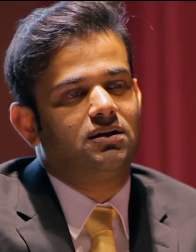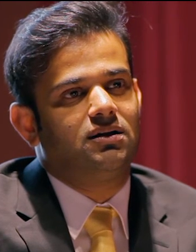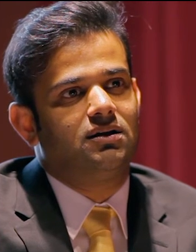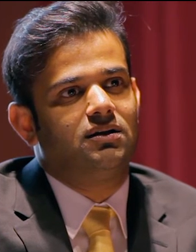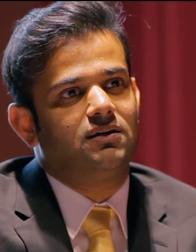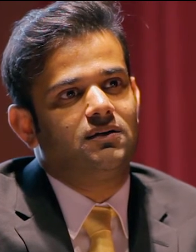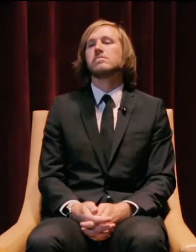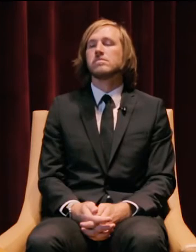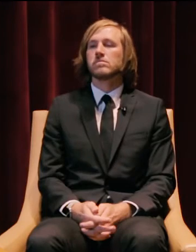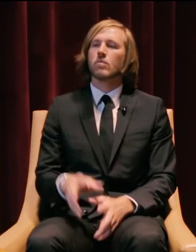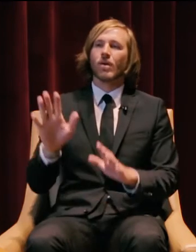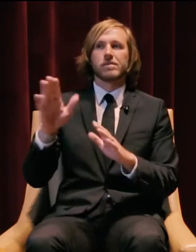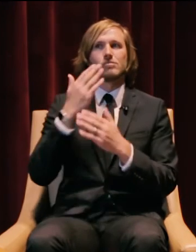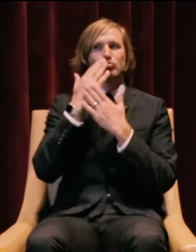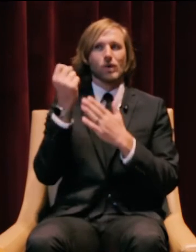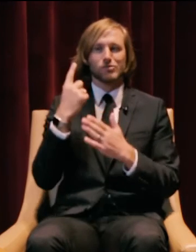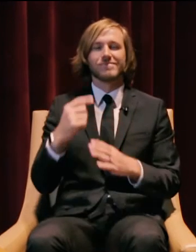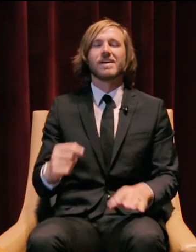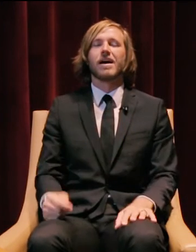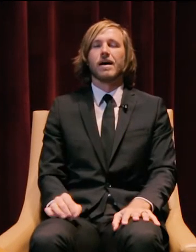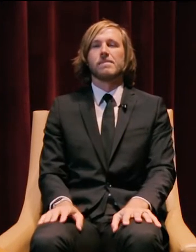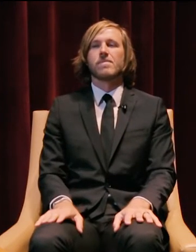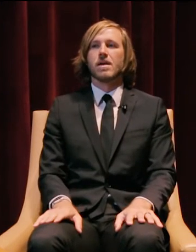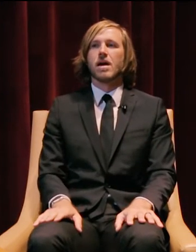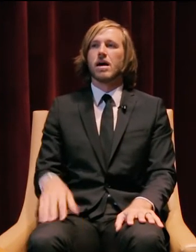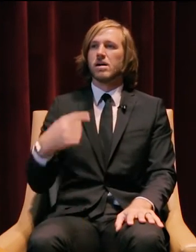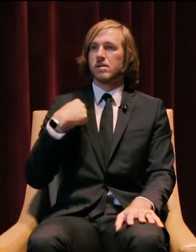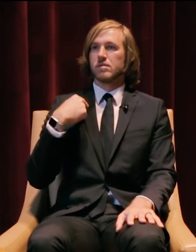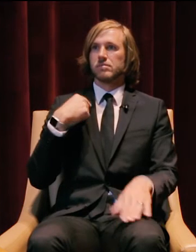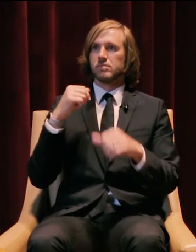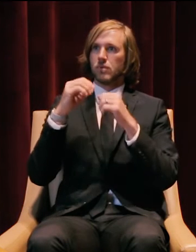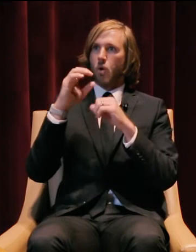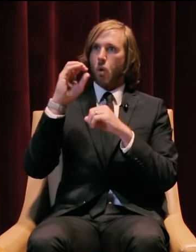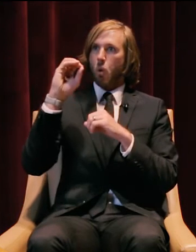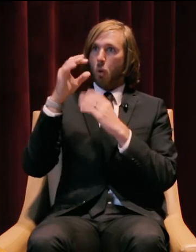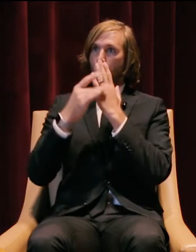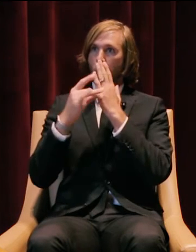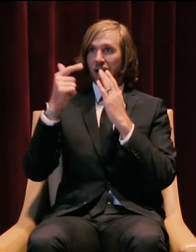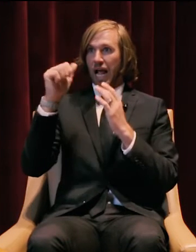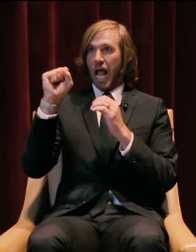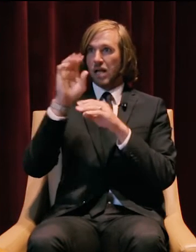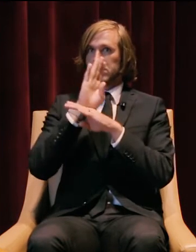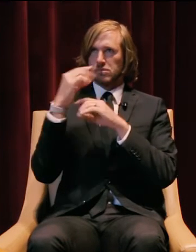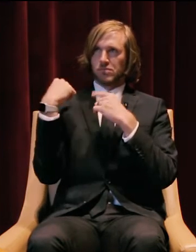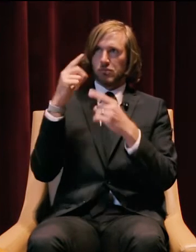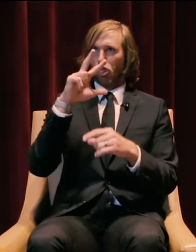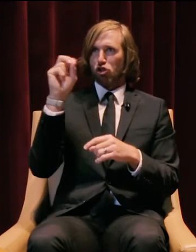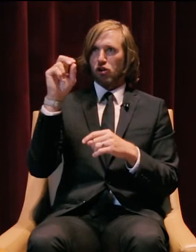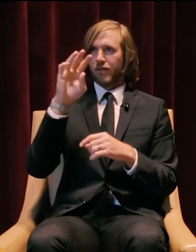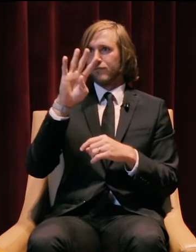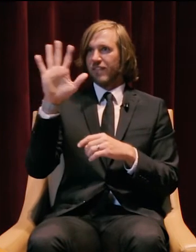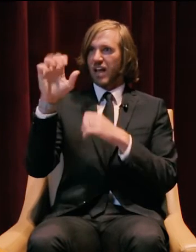this company? Well, that's a good question. I've been in the oil and gas business for 35, 40